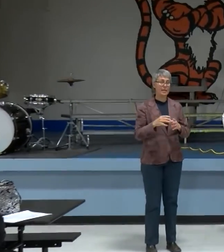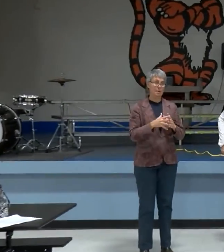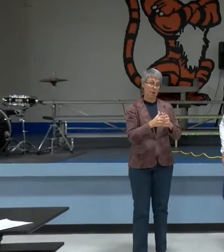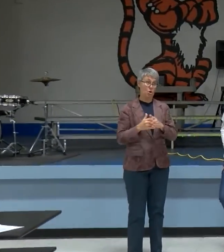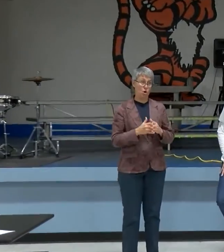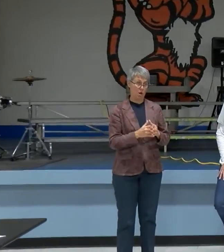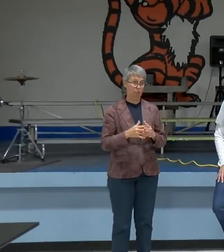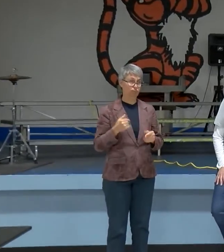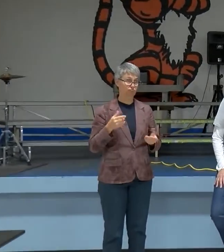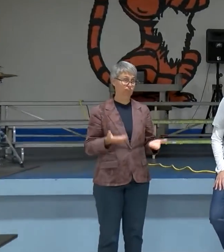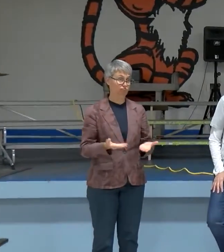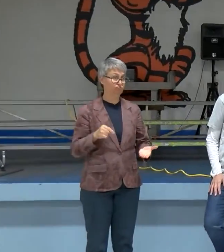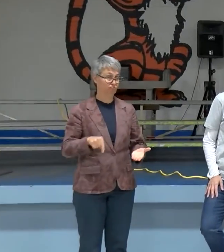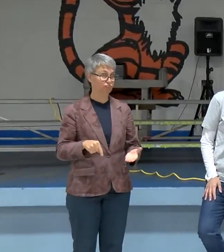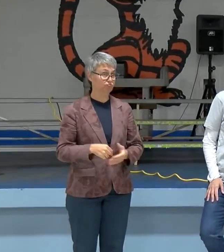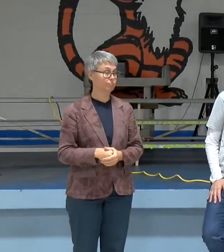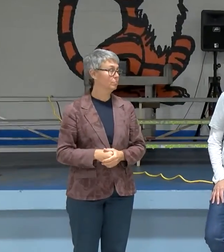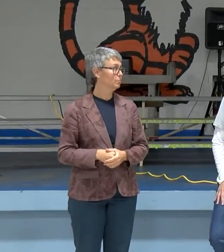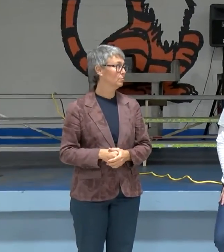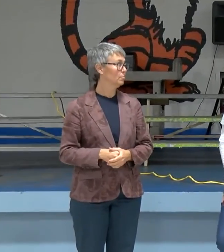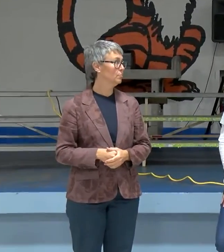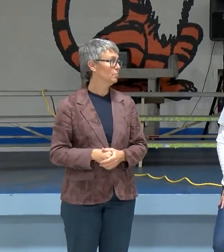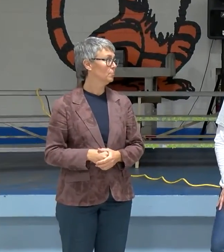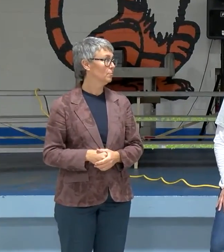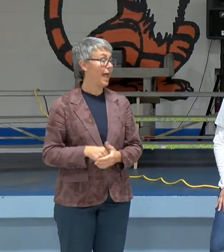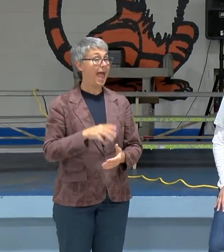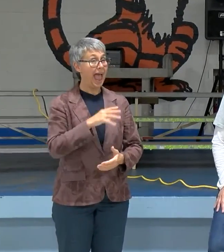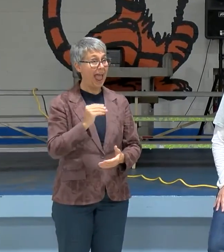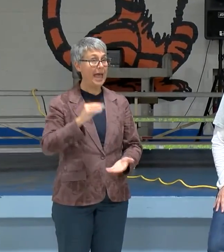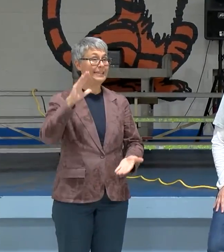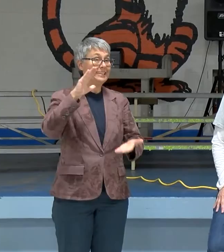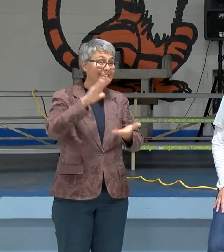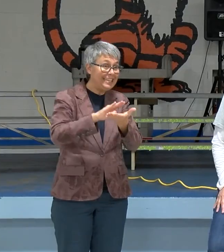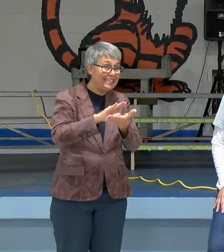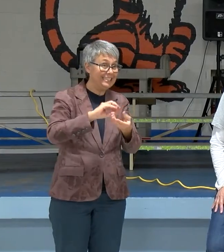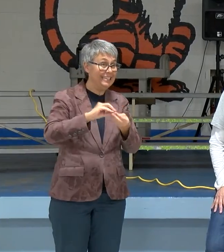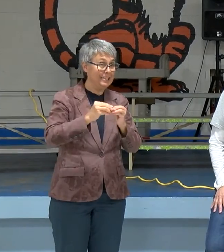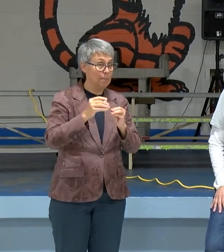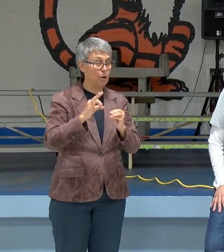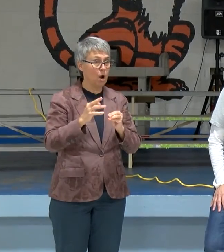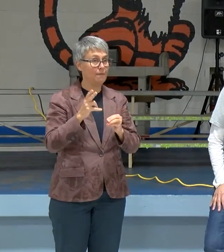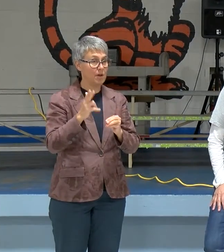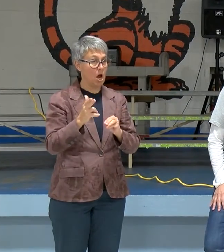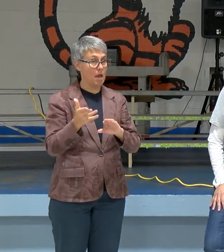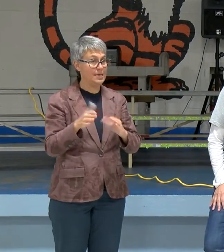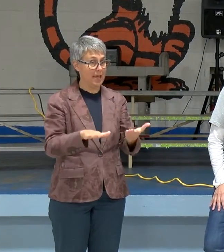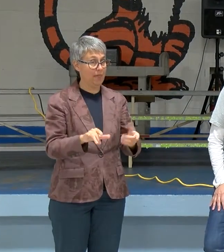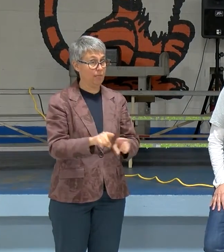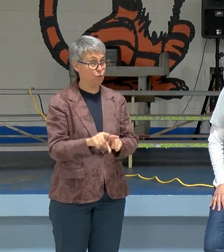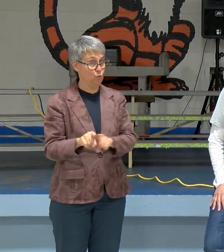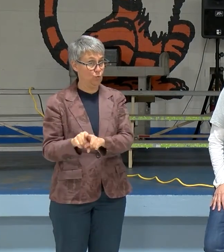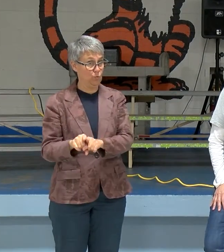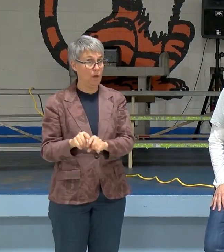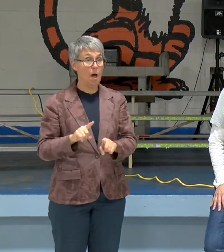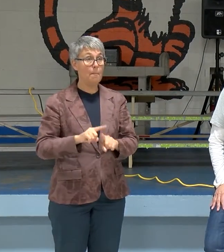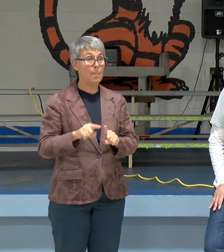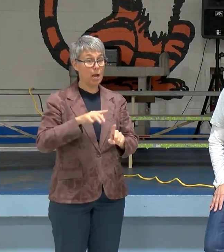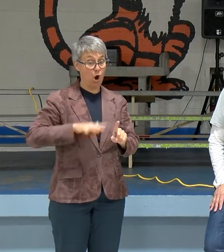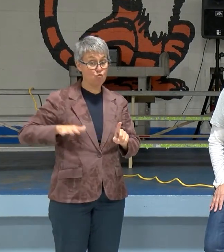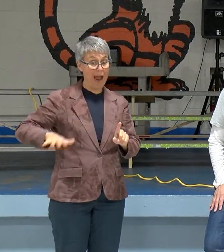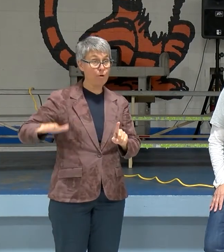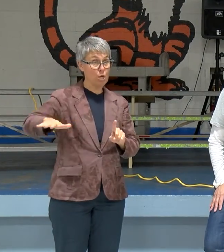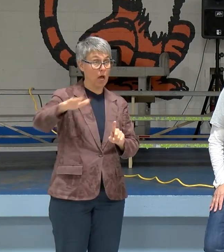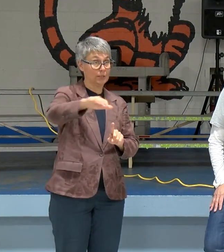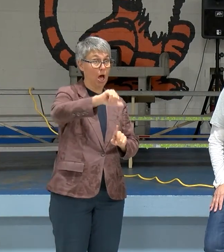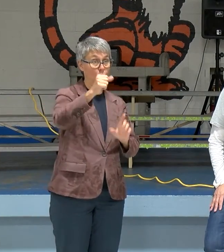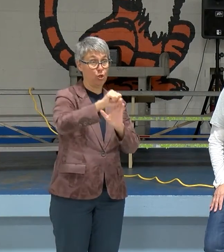have, we did have statistically the least amount of gun deaths, but we are surrounded by states that do not have strong